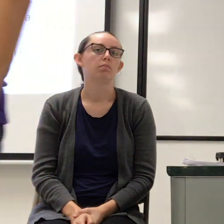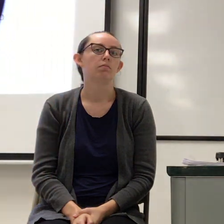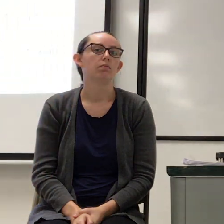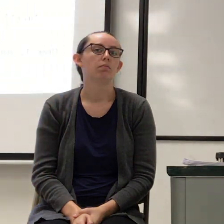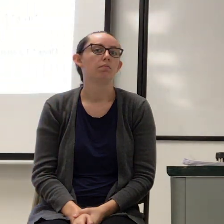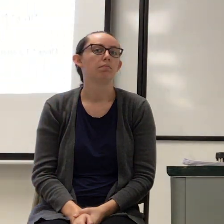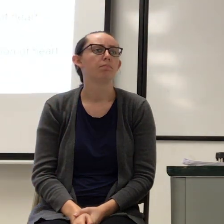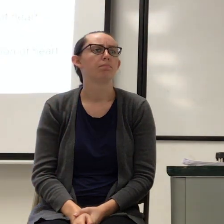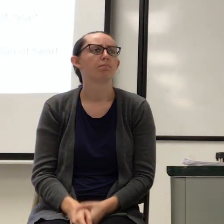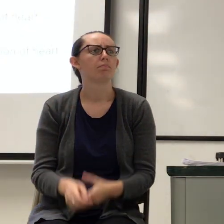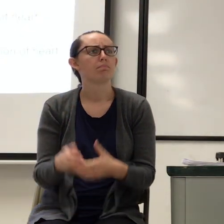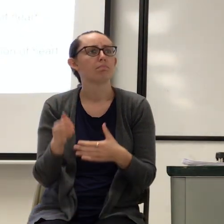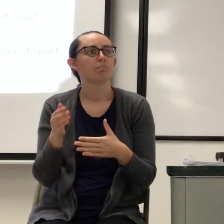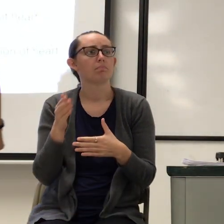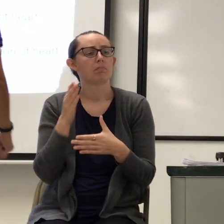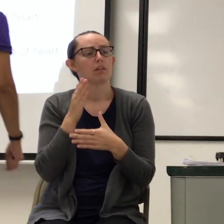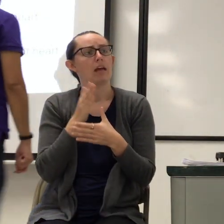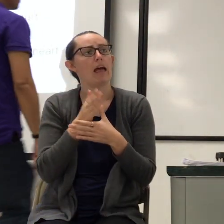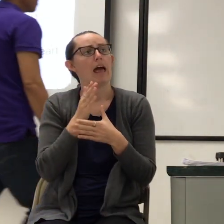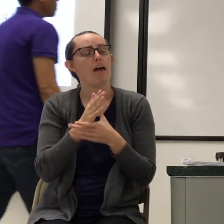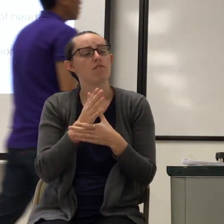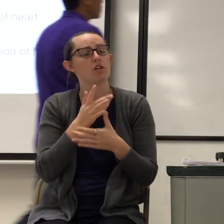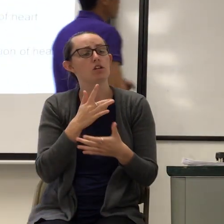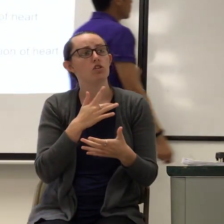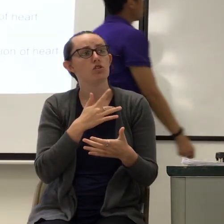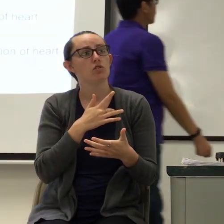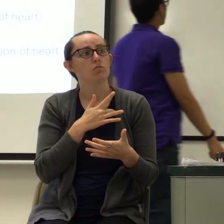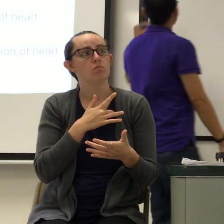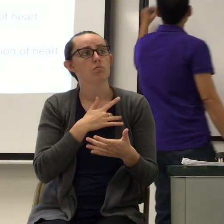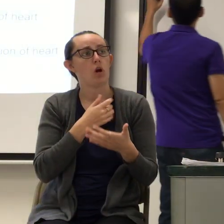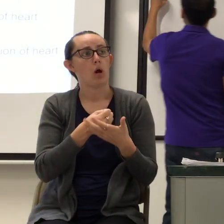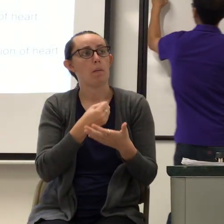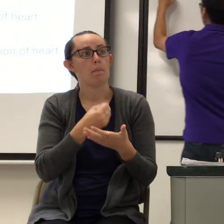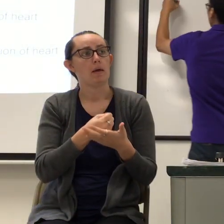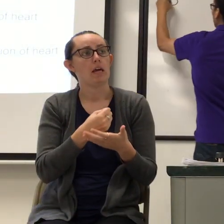Yeah, the average heartbeat is 0.8.